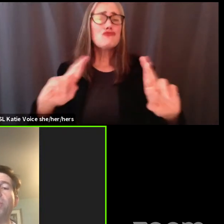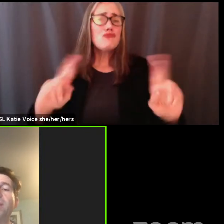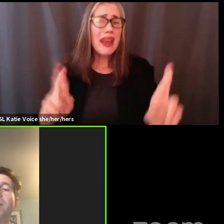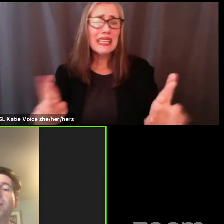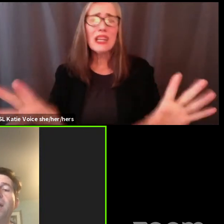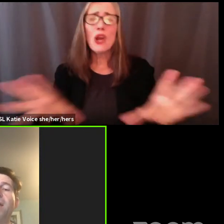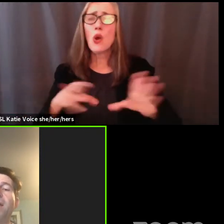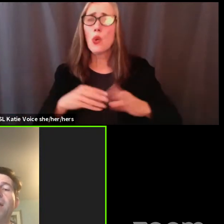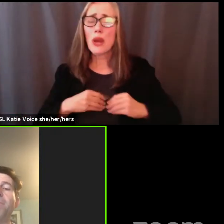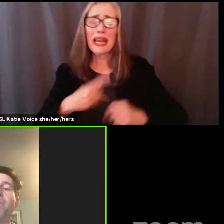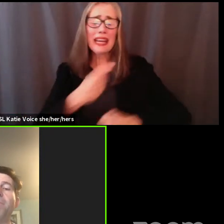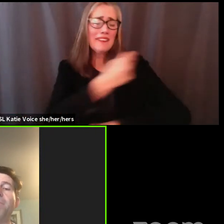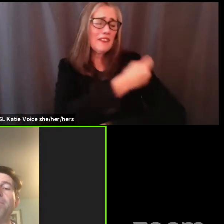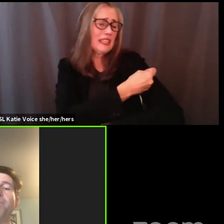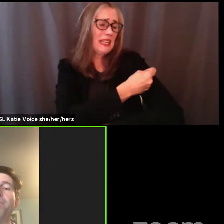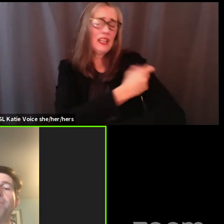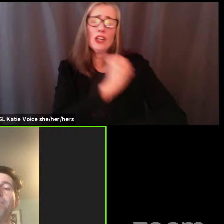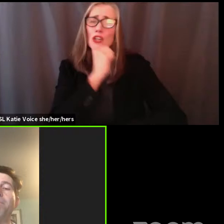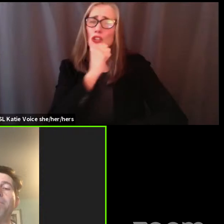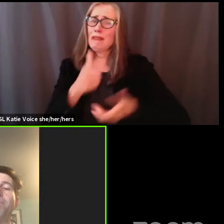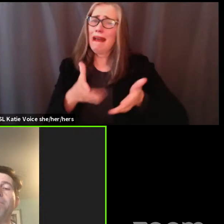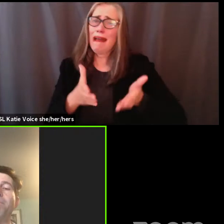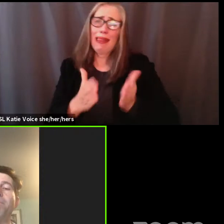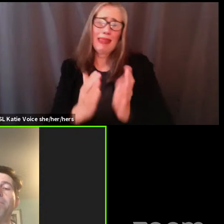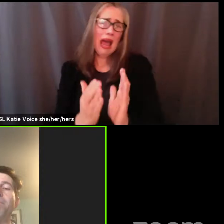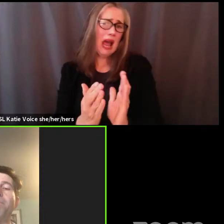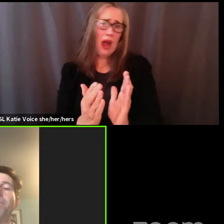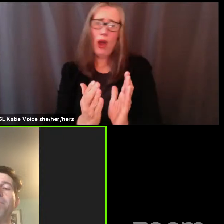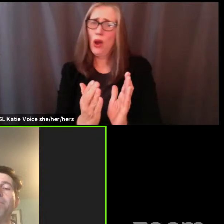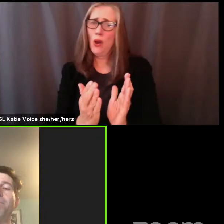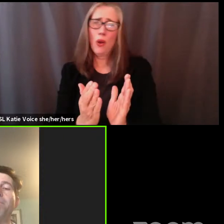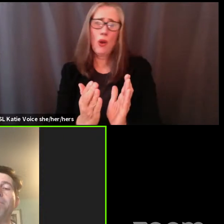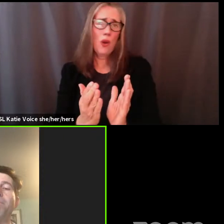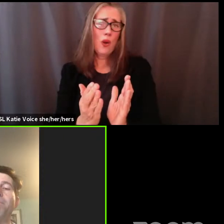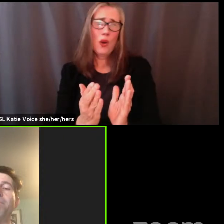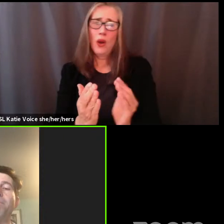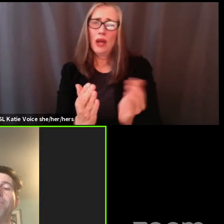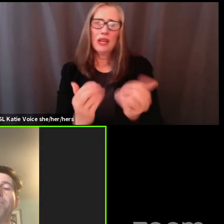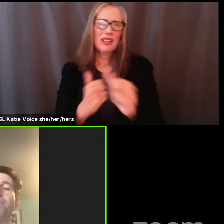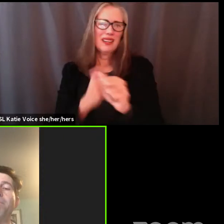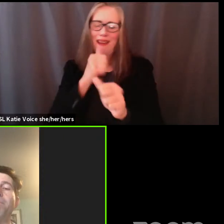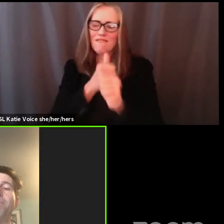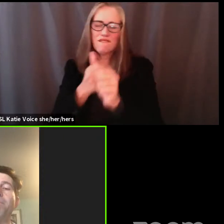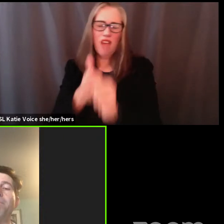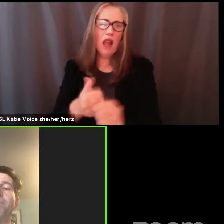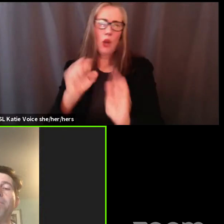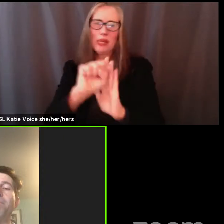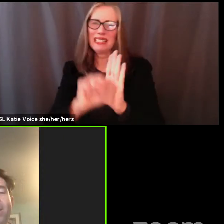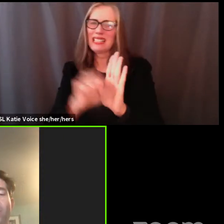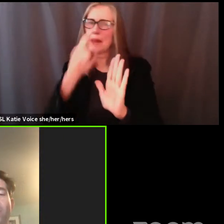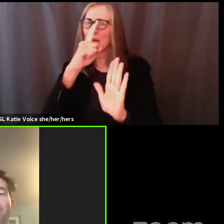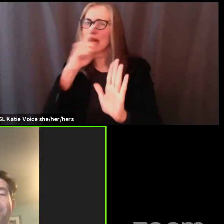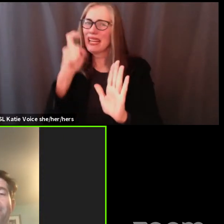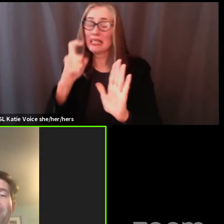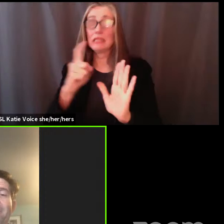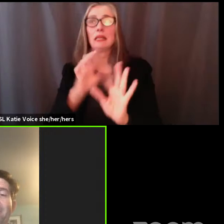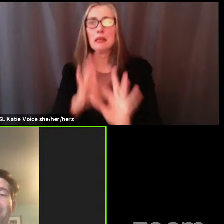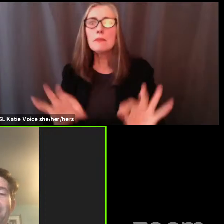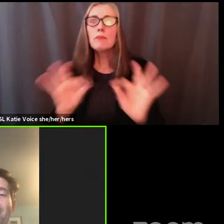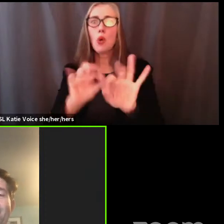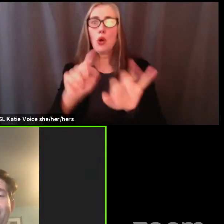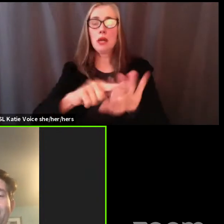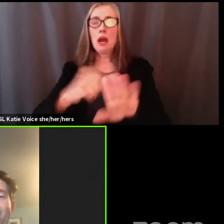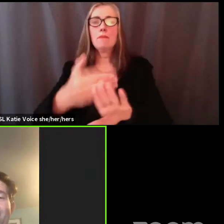we should not be jeopardizing the rest of the state at a critical time going into an election year. That's